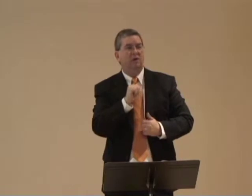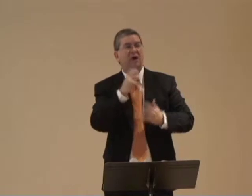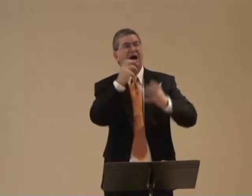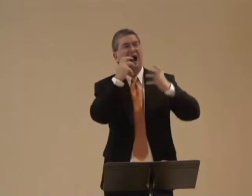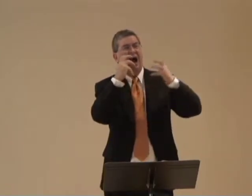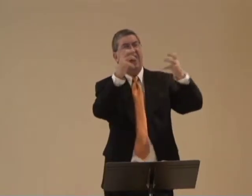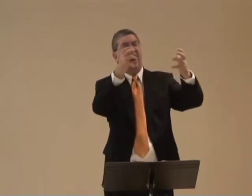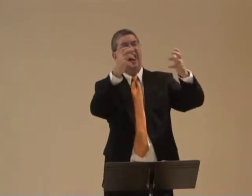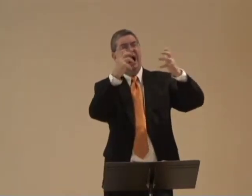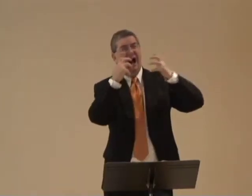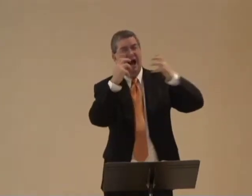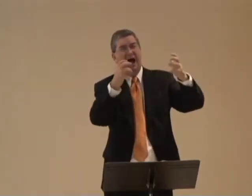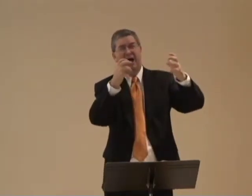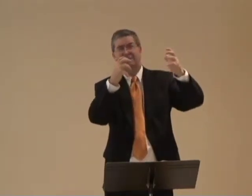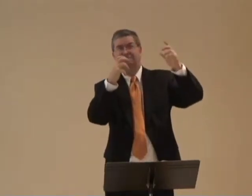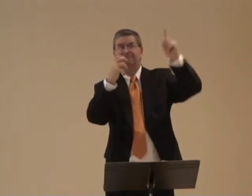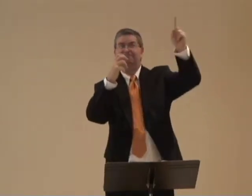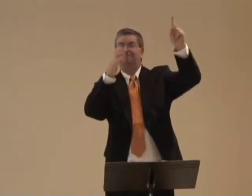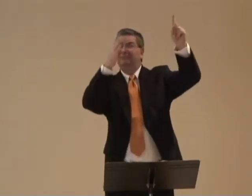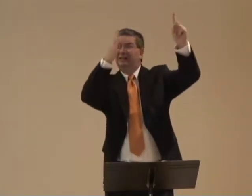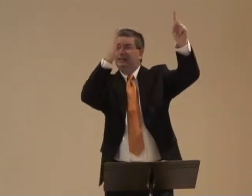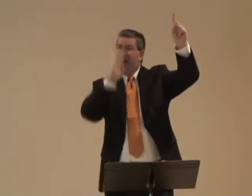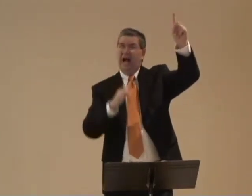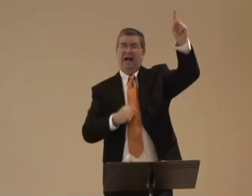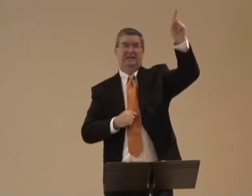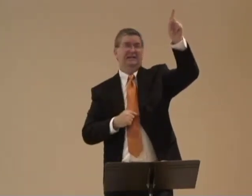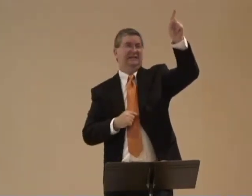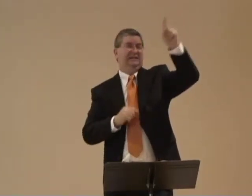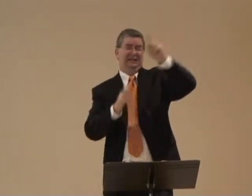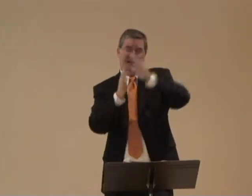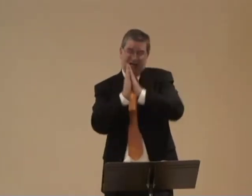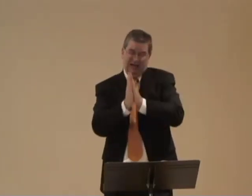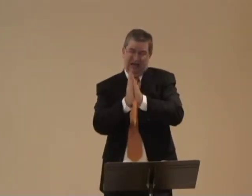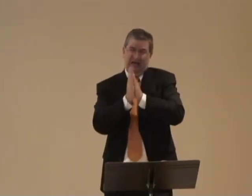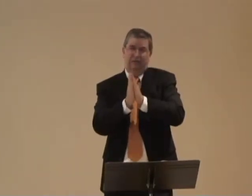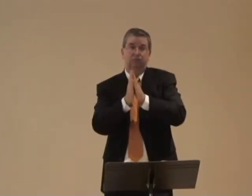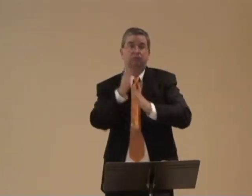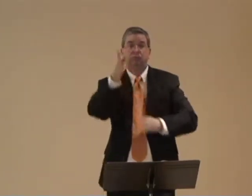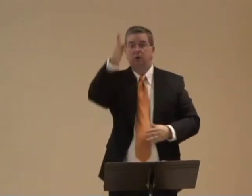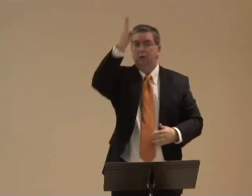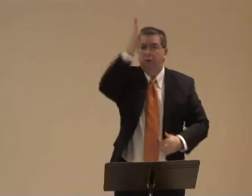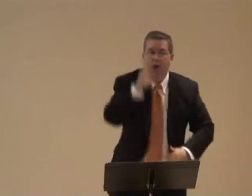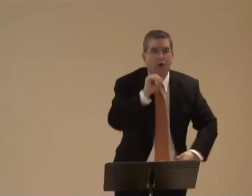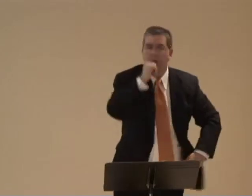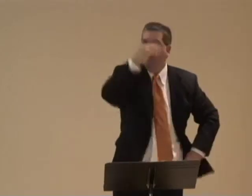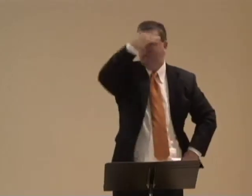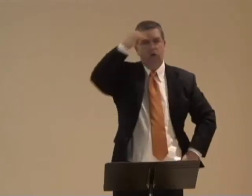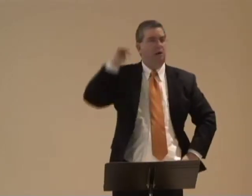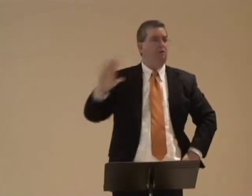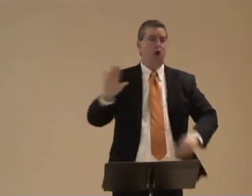Anyway, at this time, the Israelite people, Jewish people, were suffering and crying out to